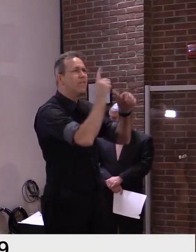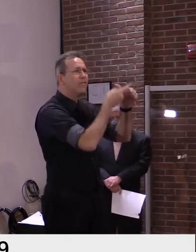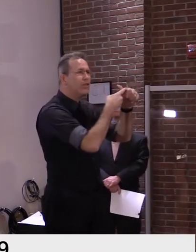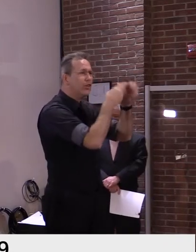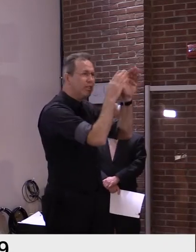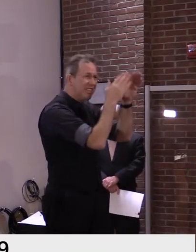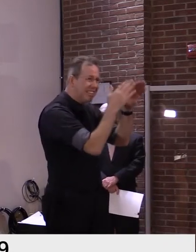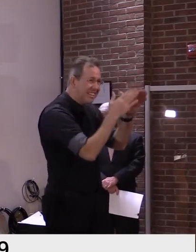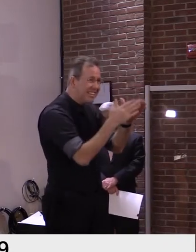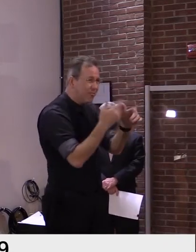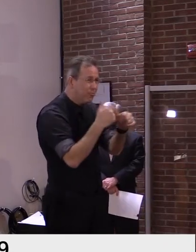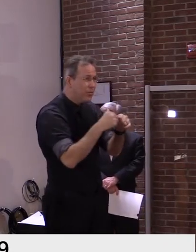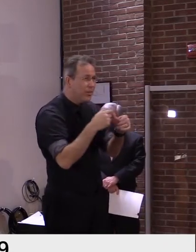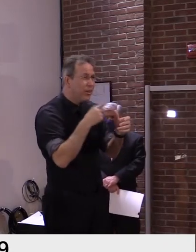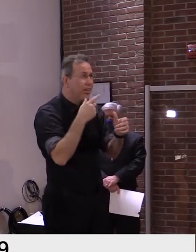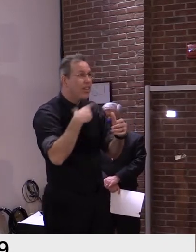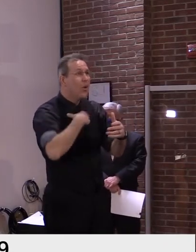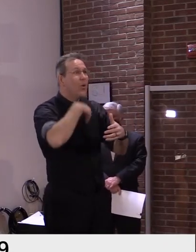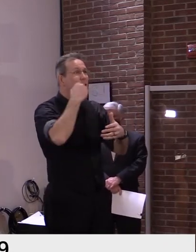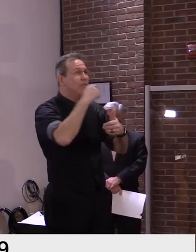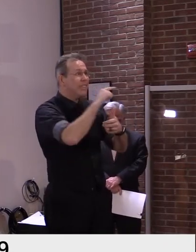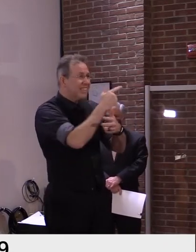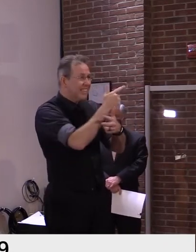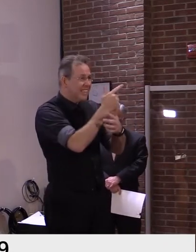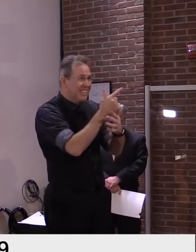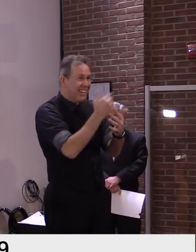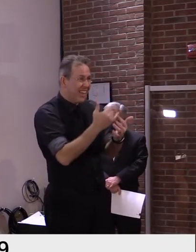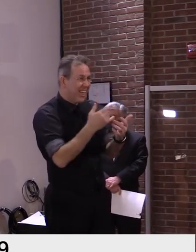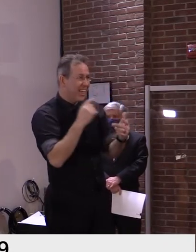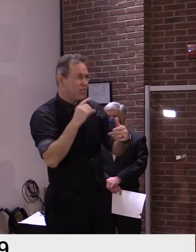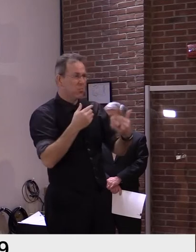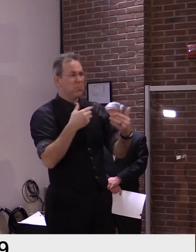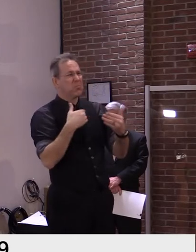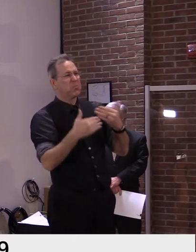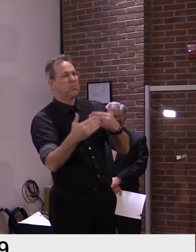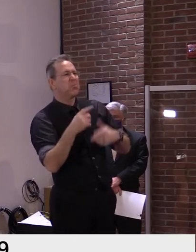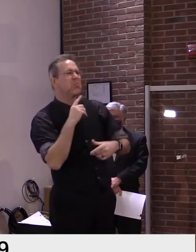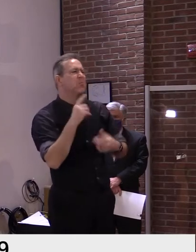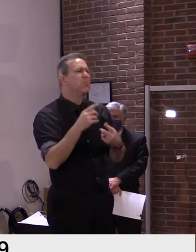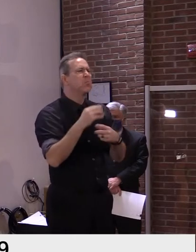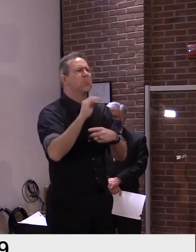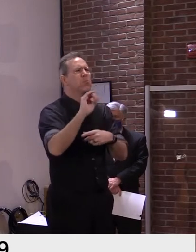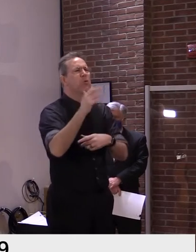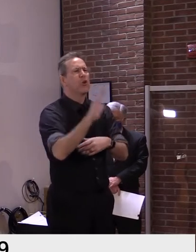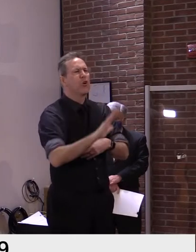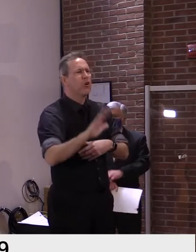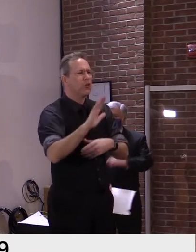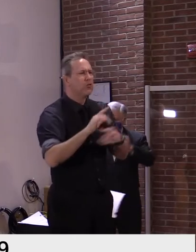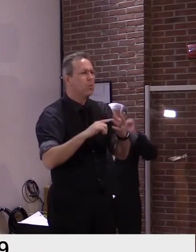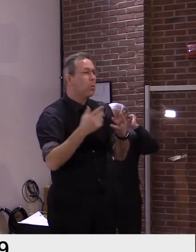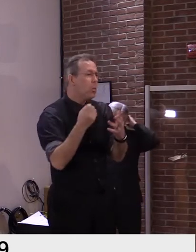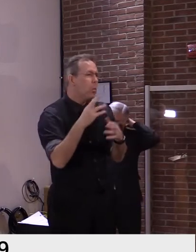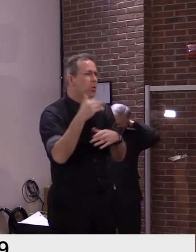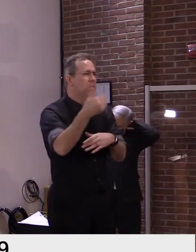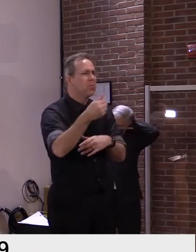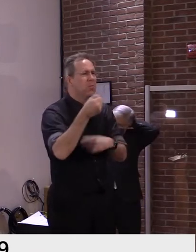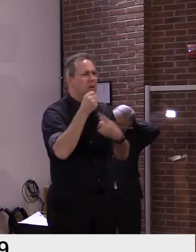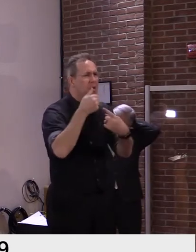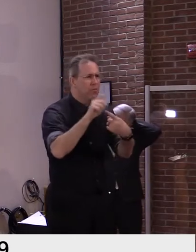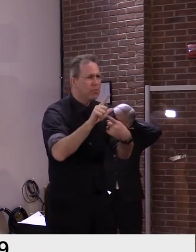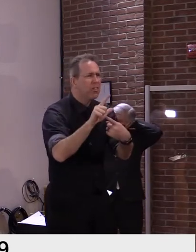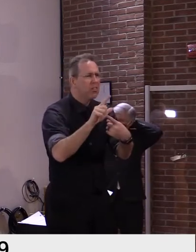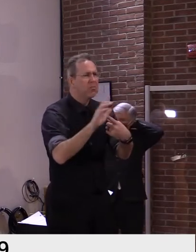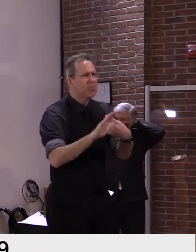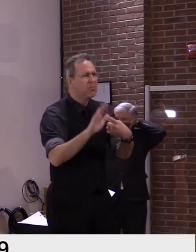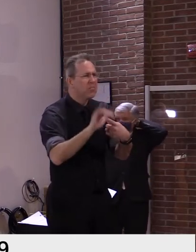already talked, we're talking the early part of April at the latest to finish all of the things you've heard about today. And then